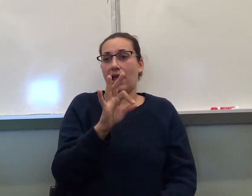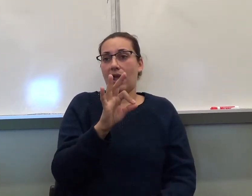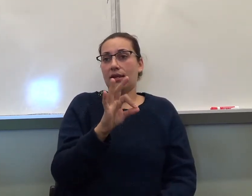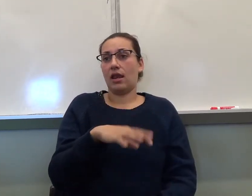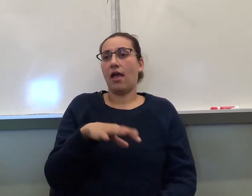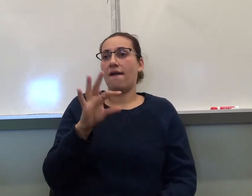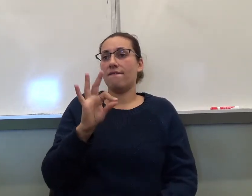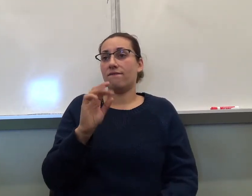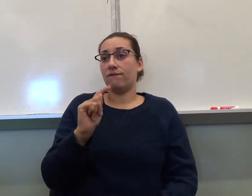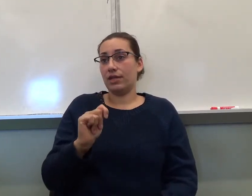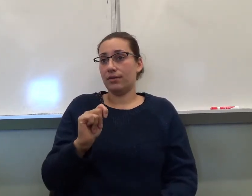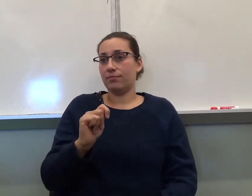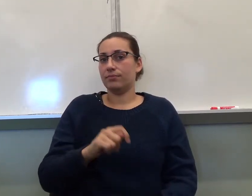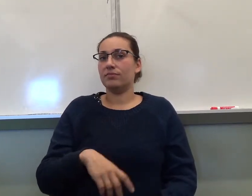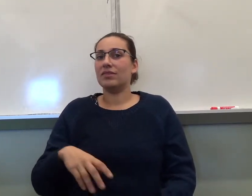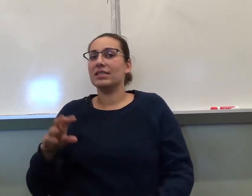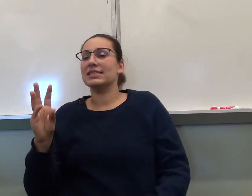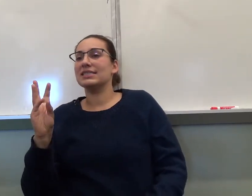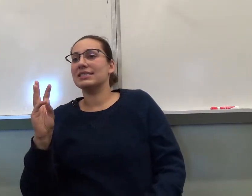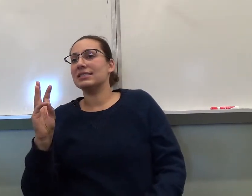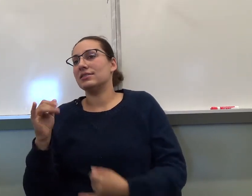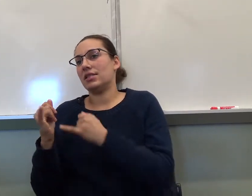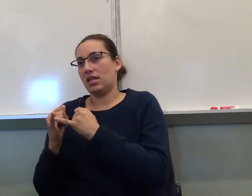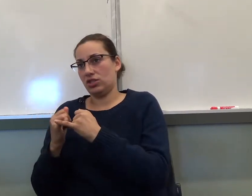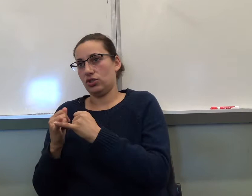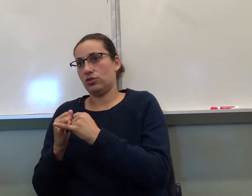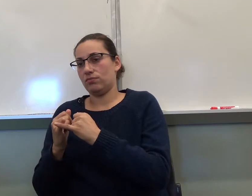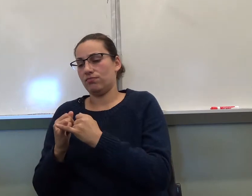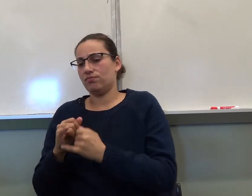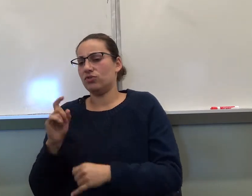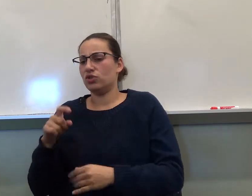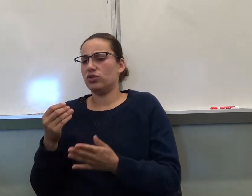And that's how much wood you need. You should buy a little more, though. Mr. Little,